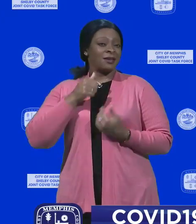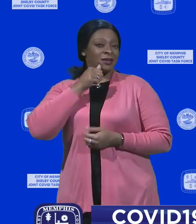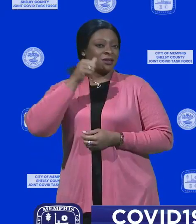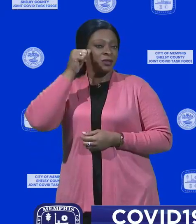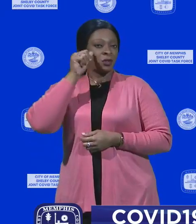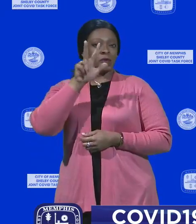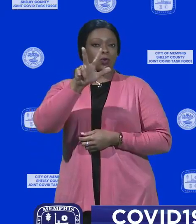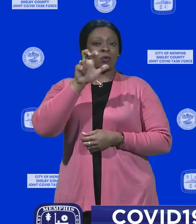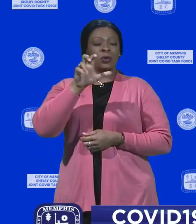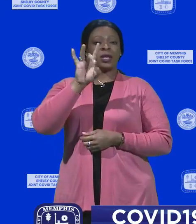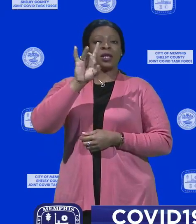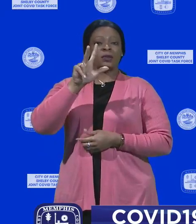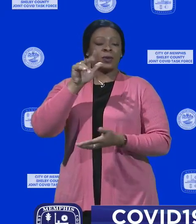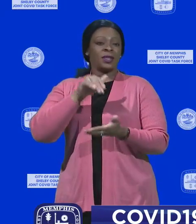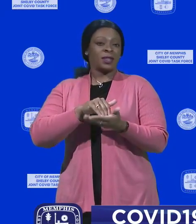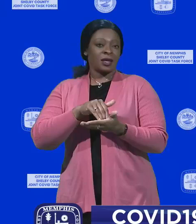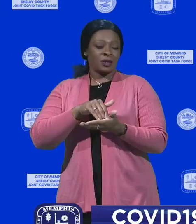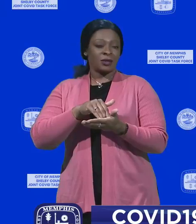yesterday